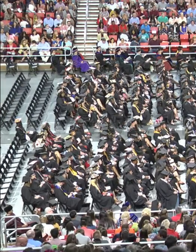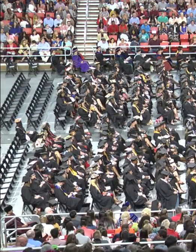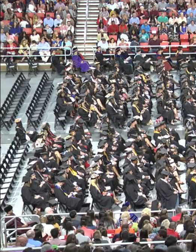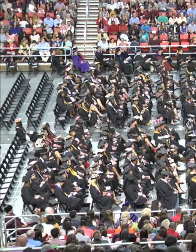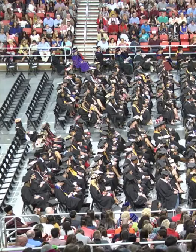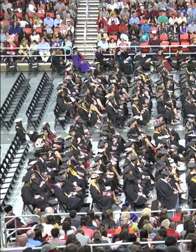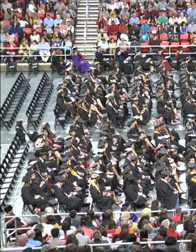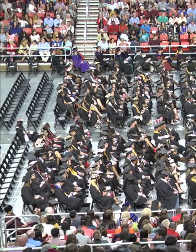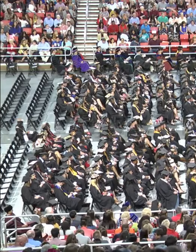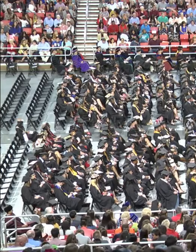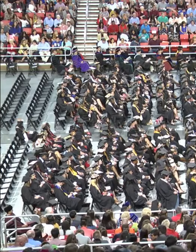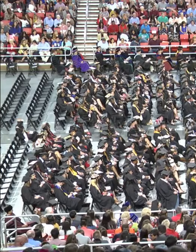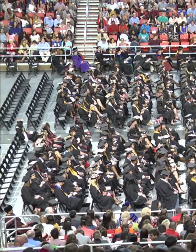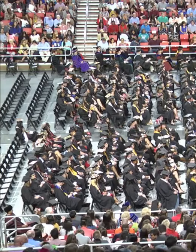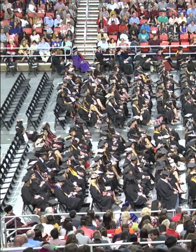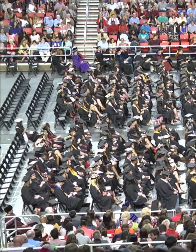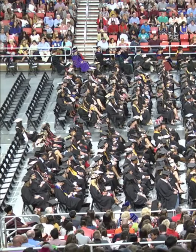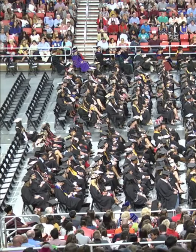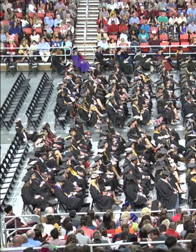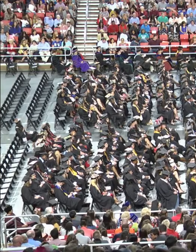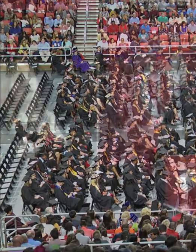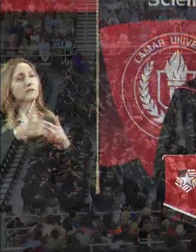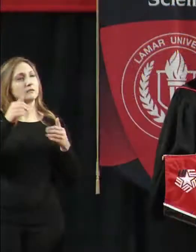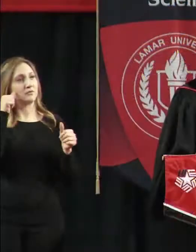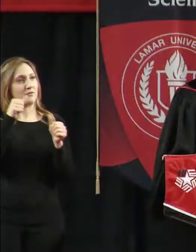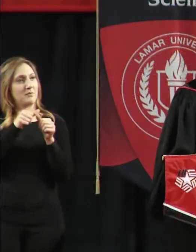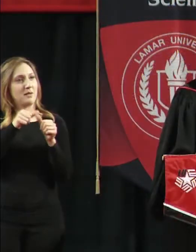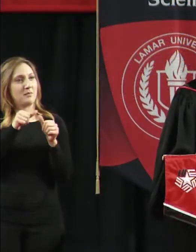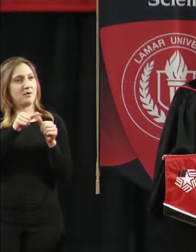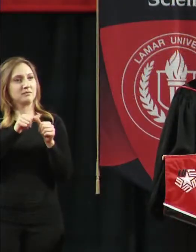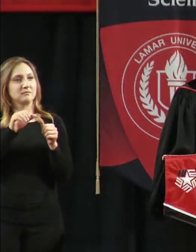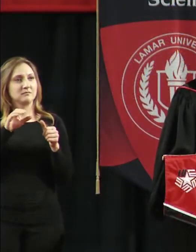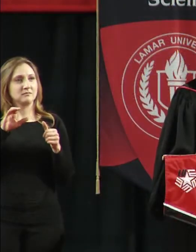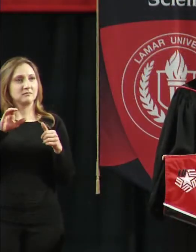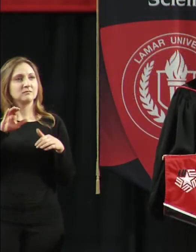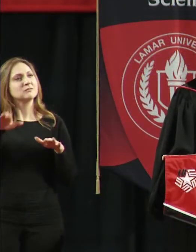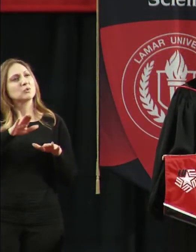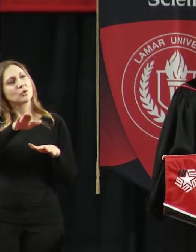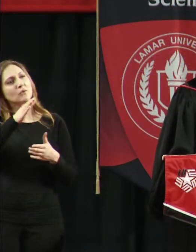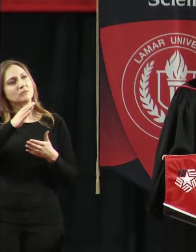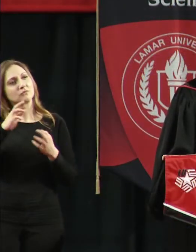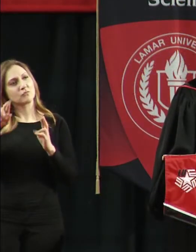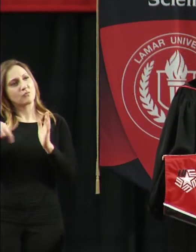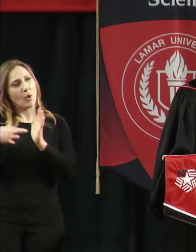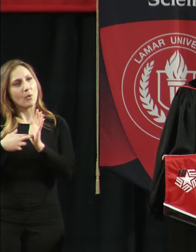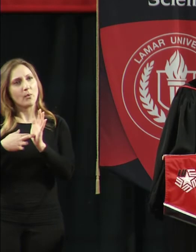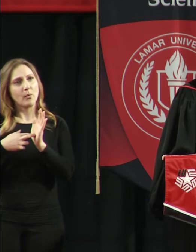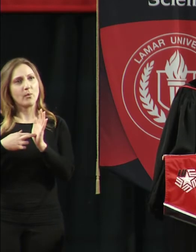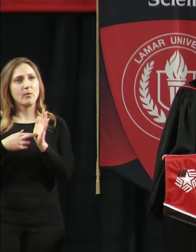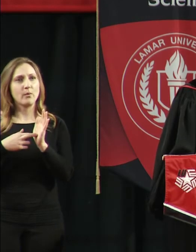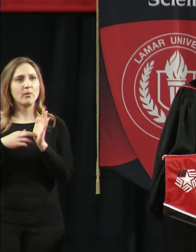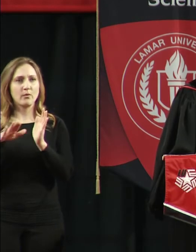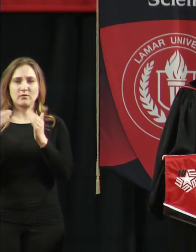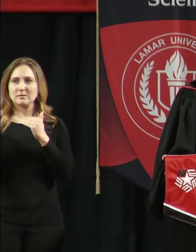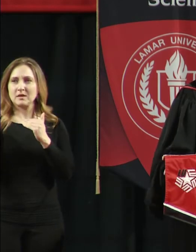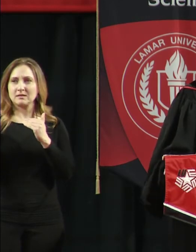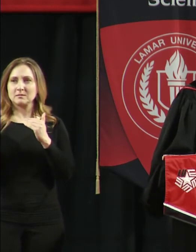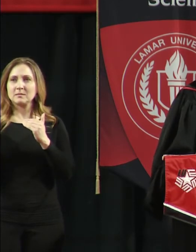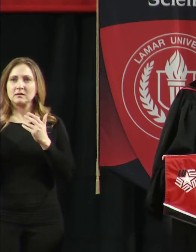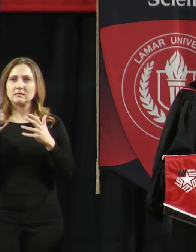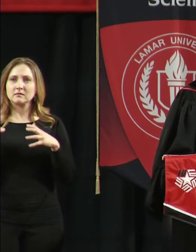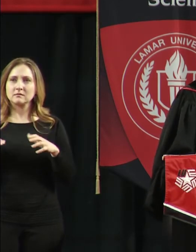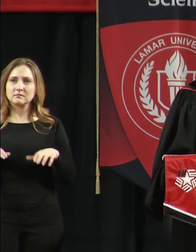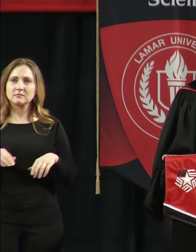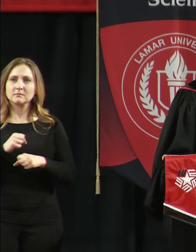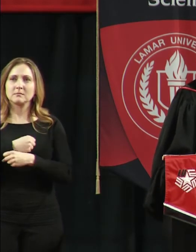And as you go through the rest of your lives, remember to do your part. Do your part to make your home a